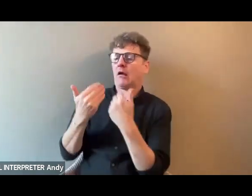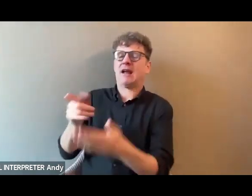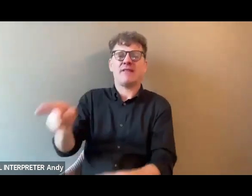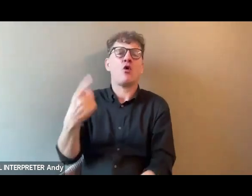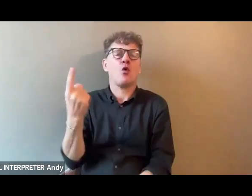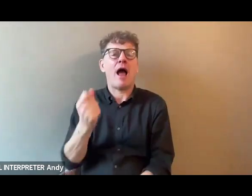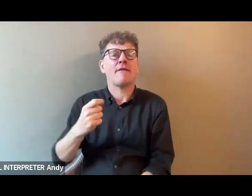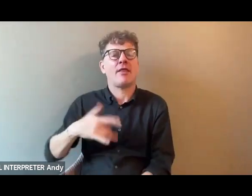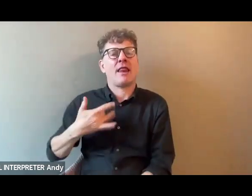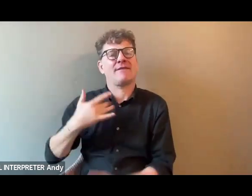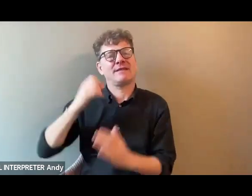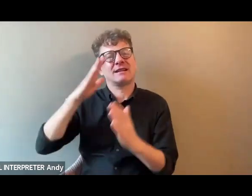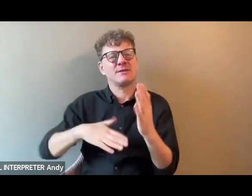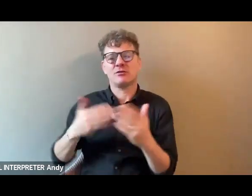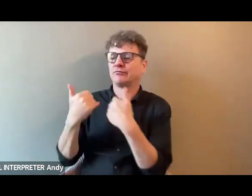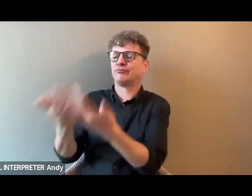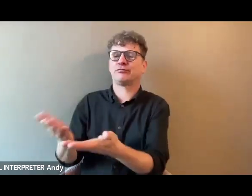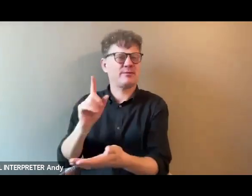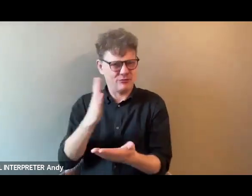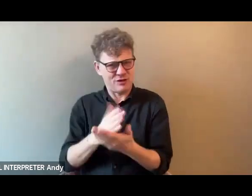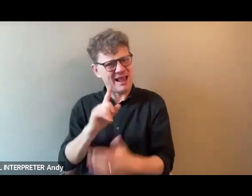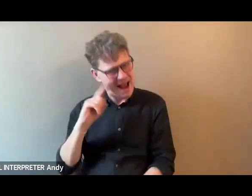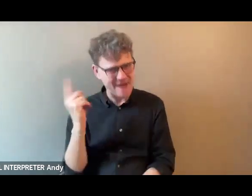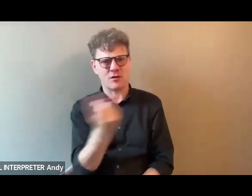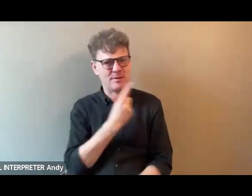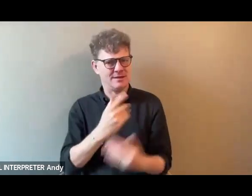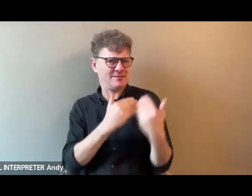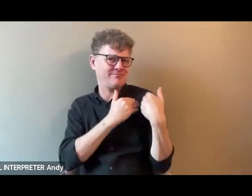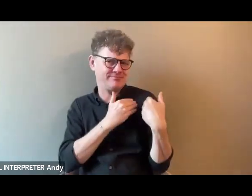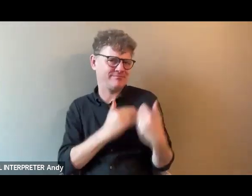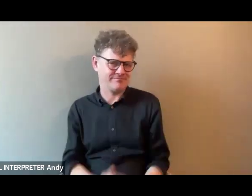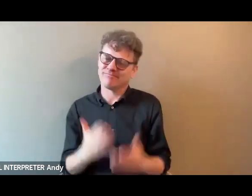by default, when it's actually everyone's concern. Thank you.